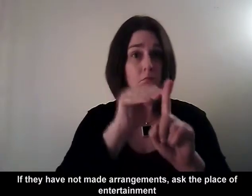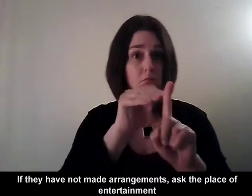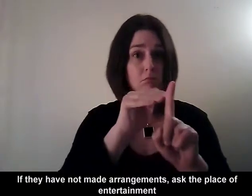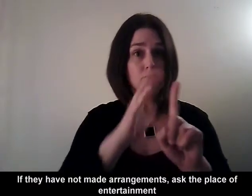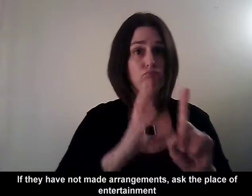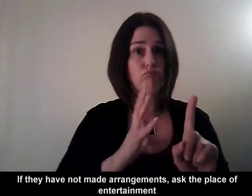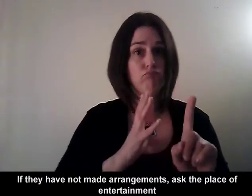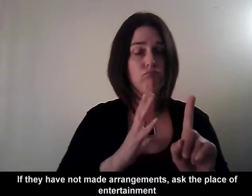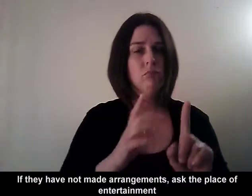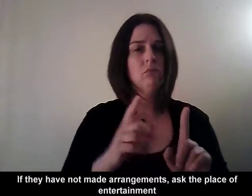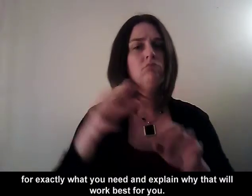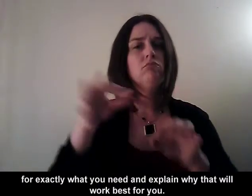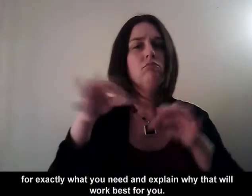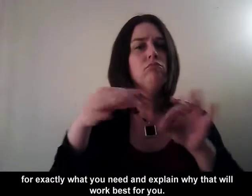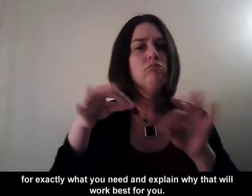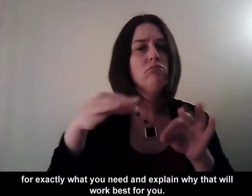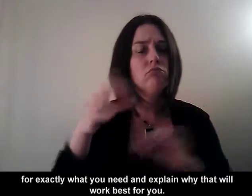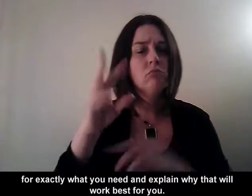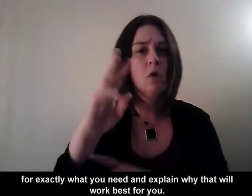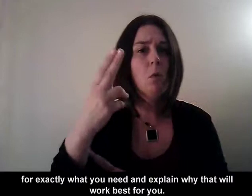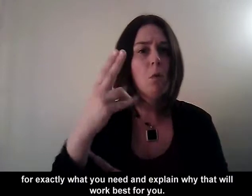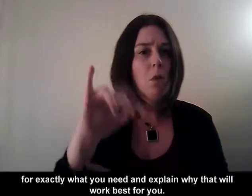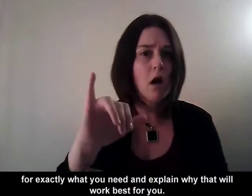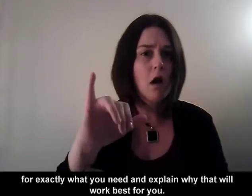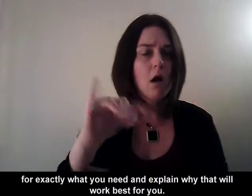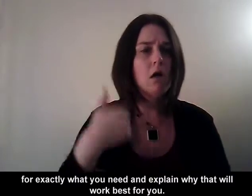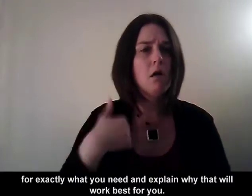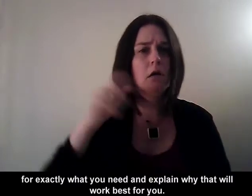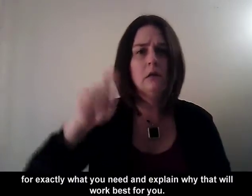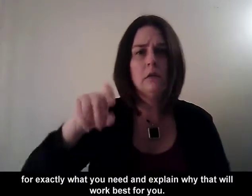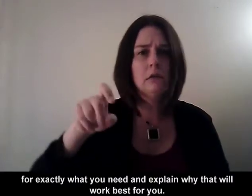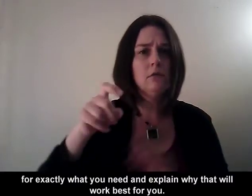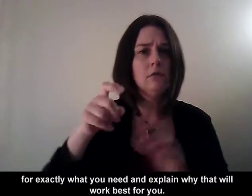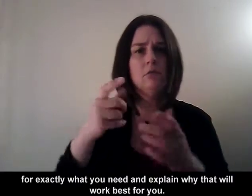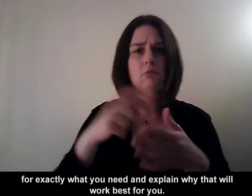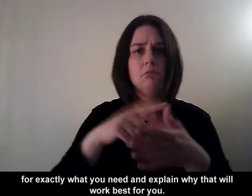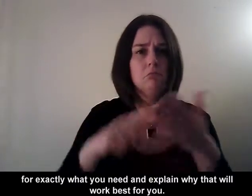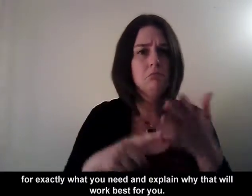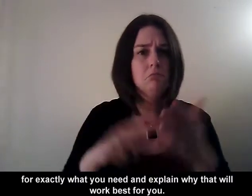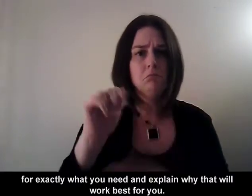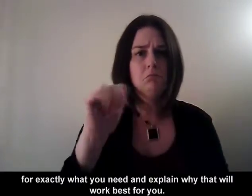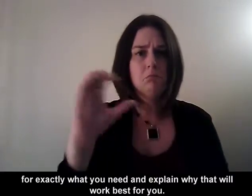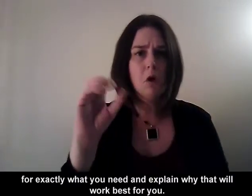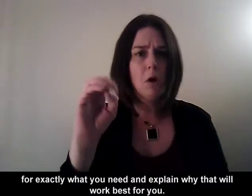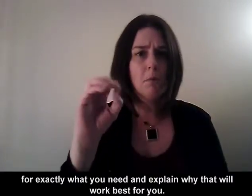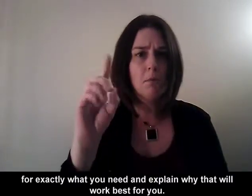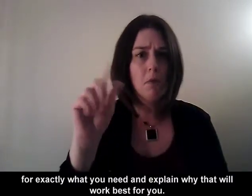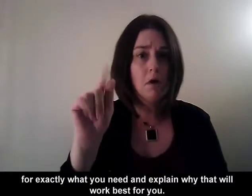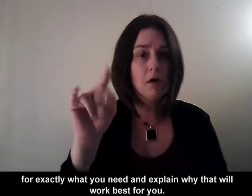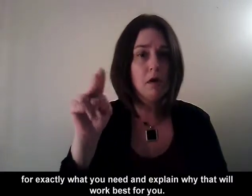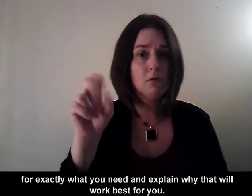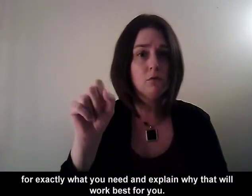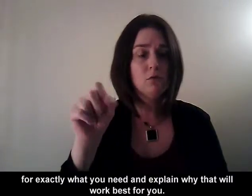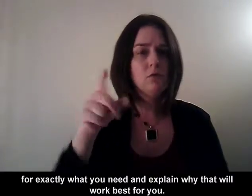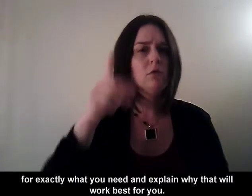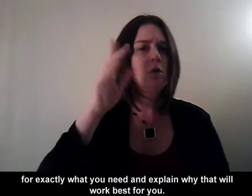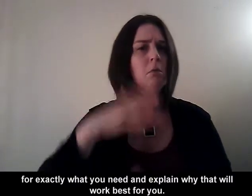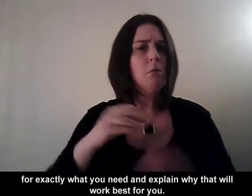of entertainment for exactly what you need and explain why that will work best for you.